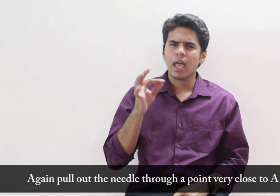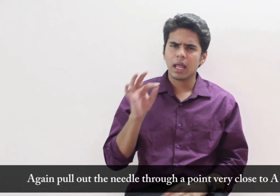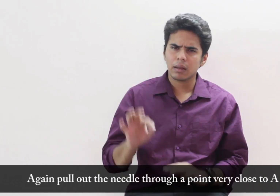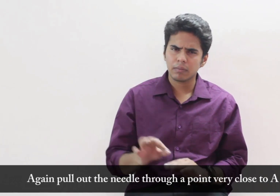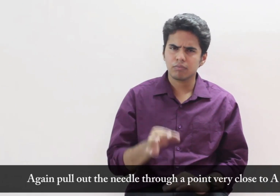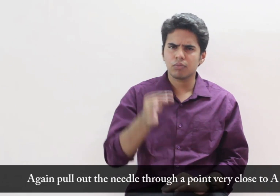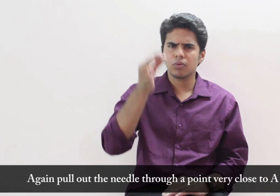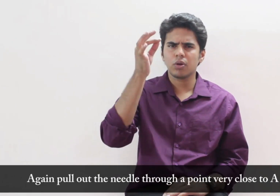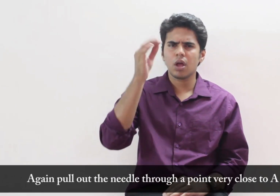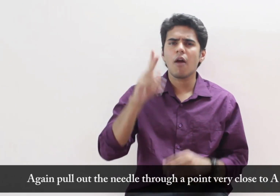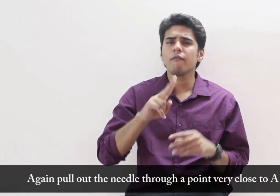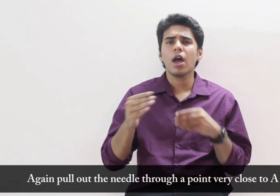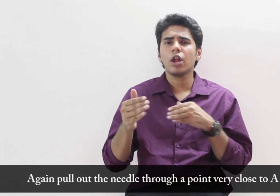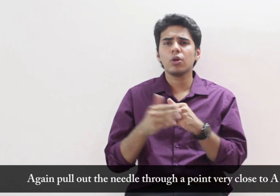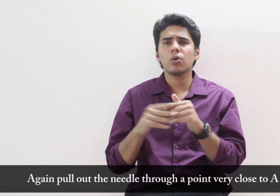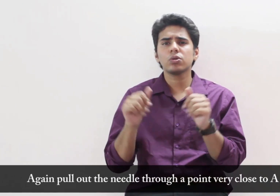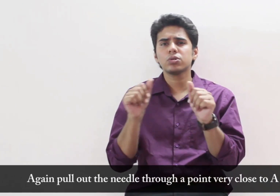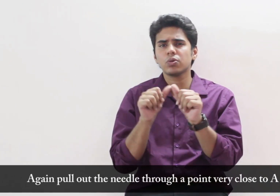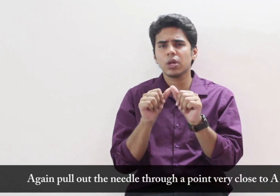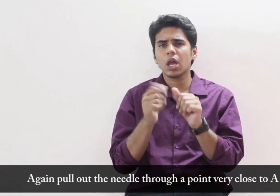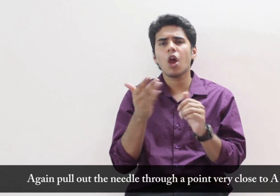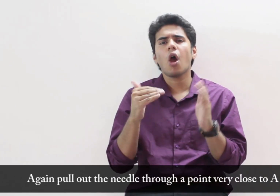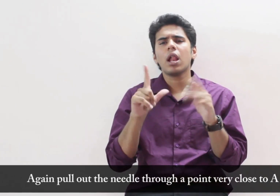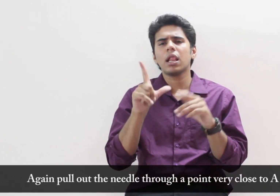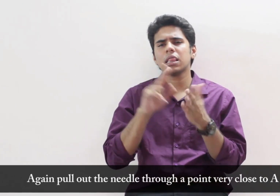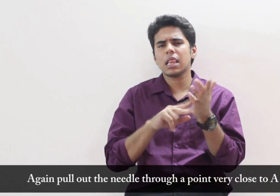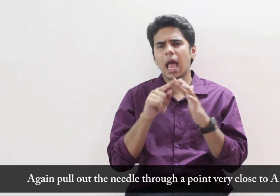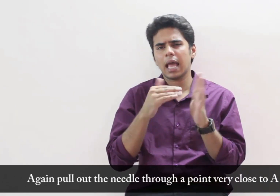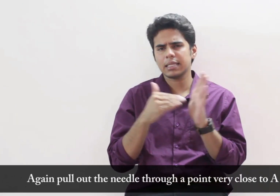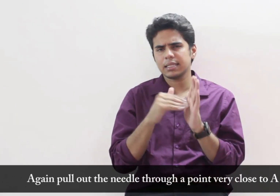through a point very close to A on line Z.